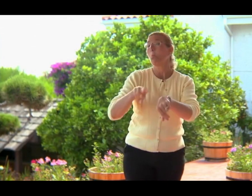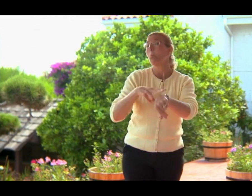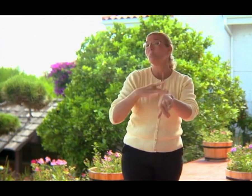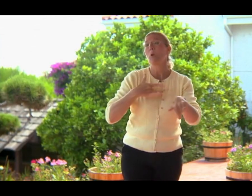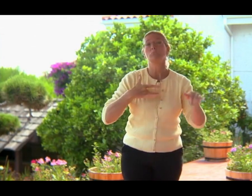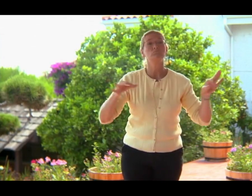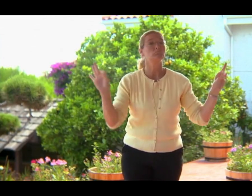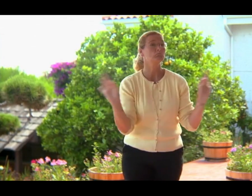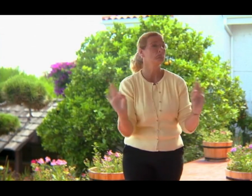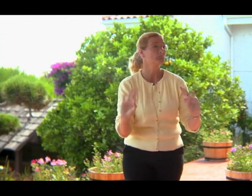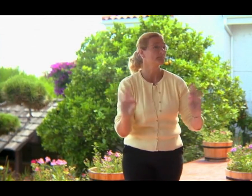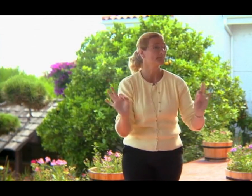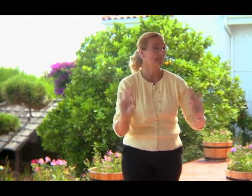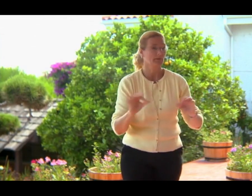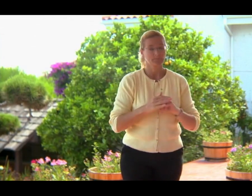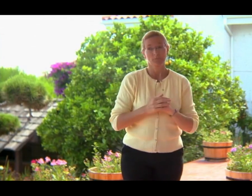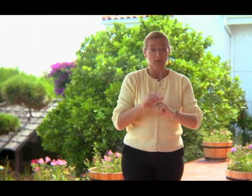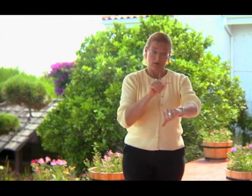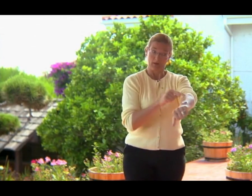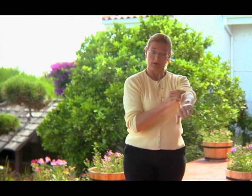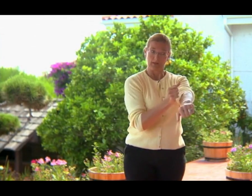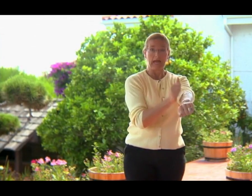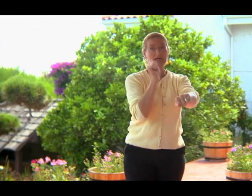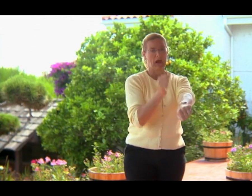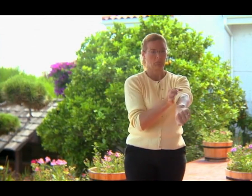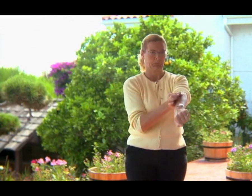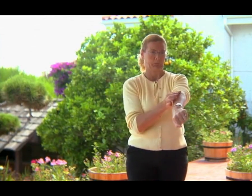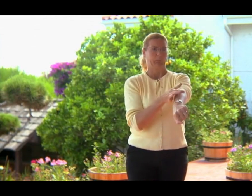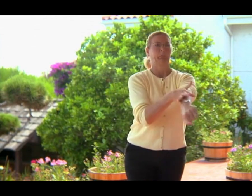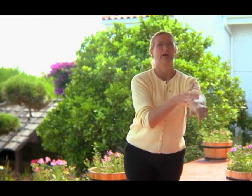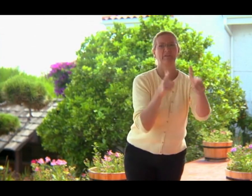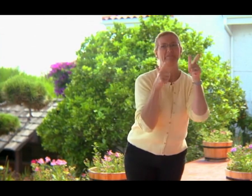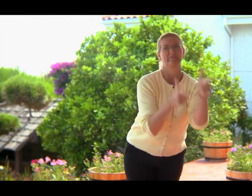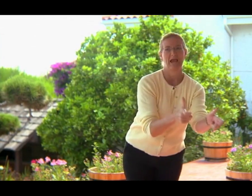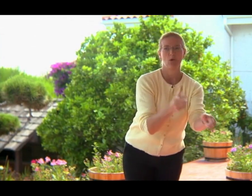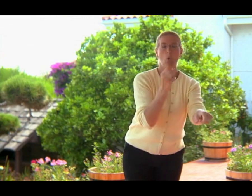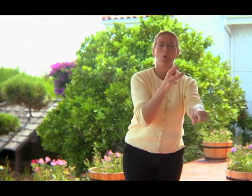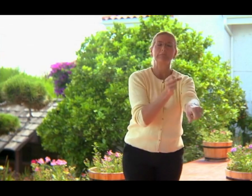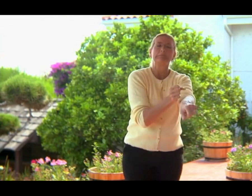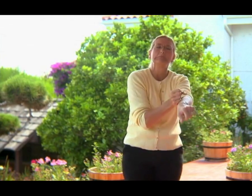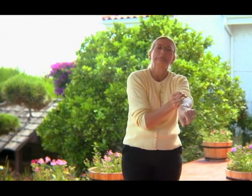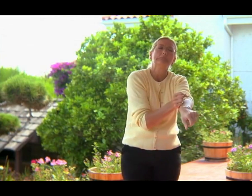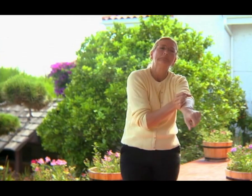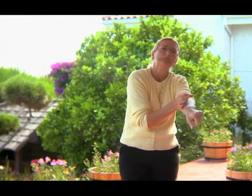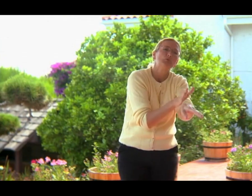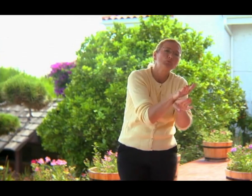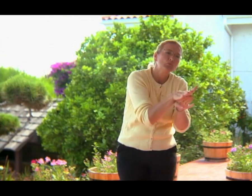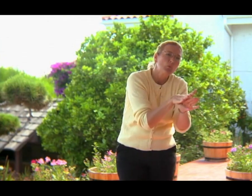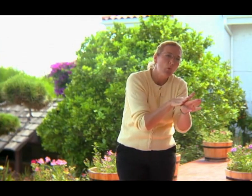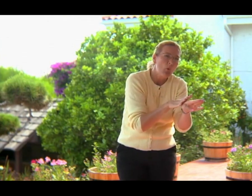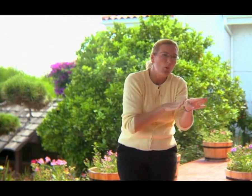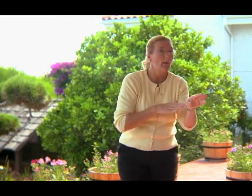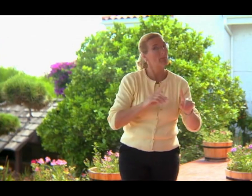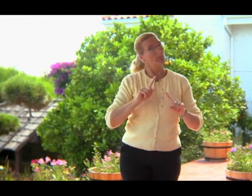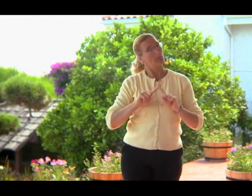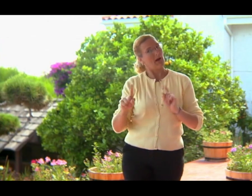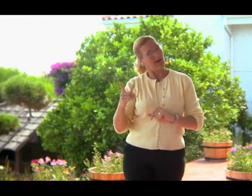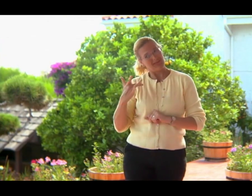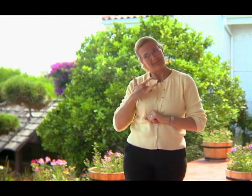But for other people, they don't feel any difference. Basal cell skin cancers can grow fast or slow, but they tend to grow slowly